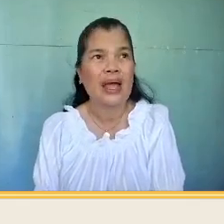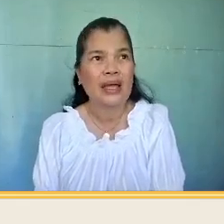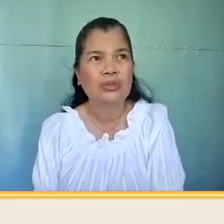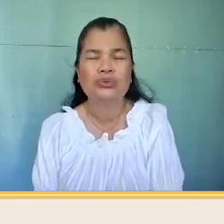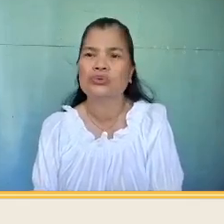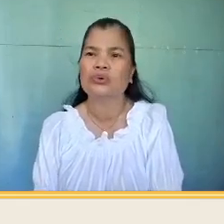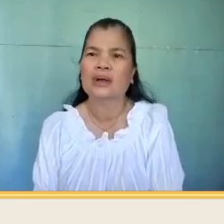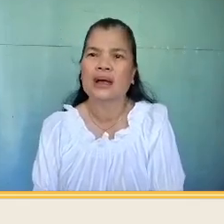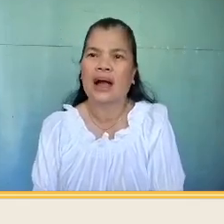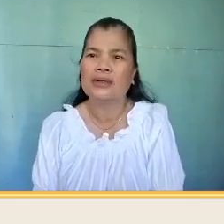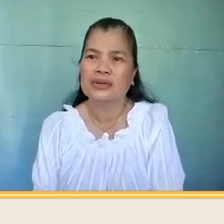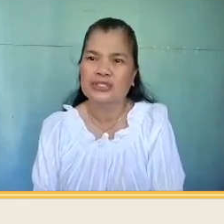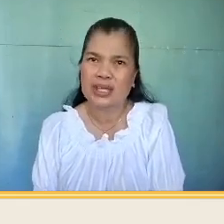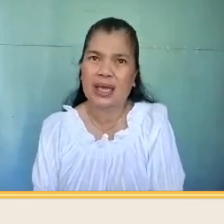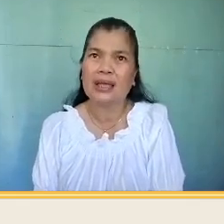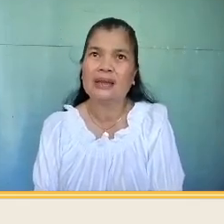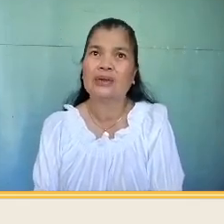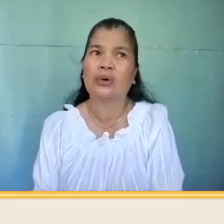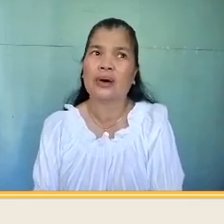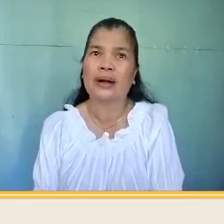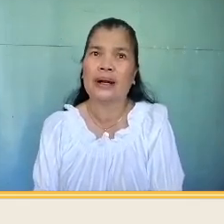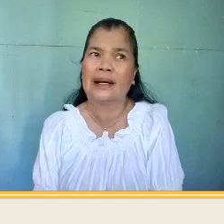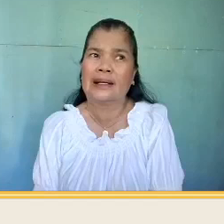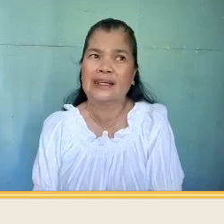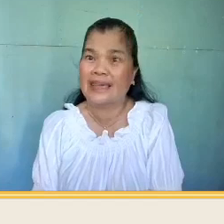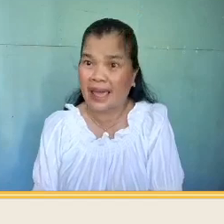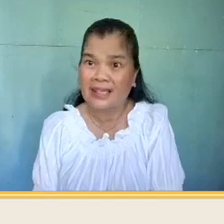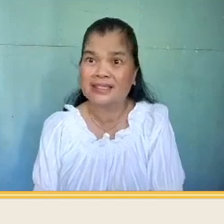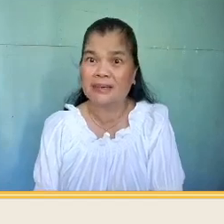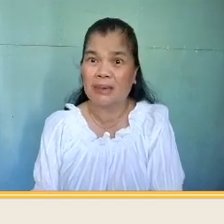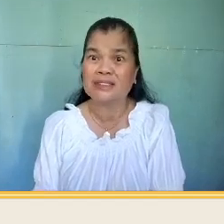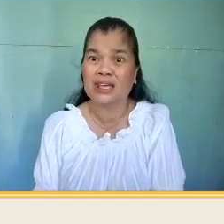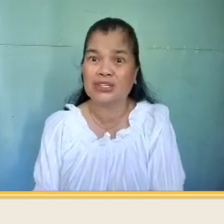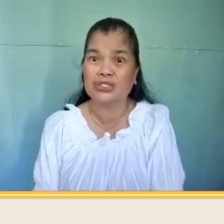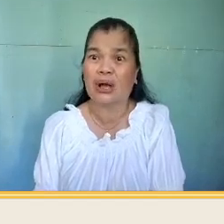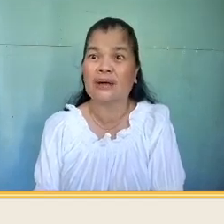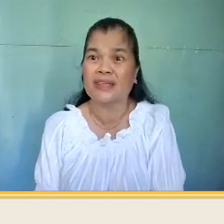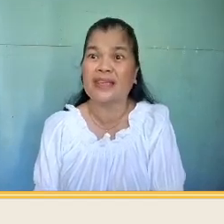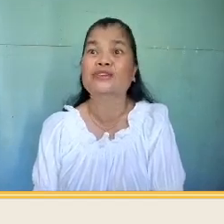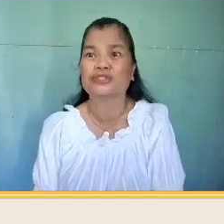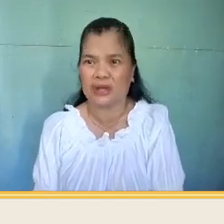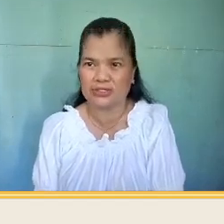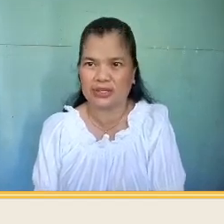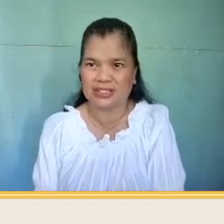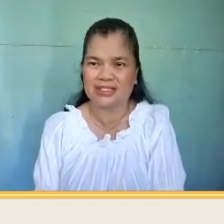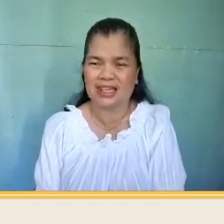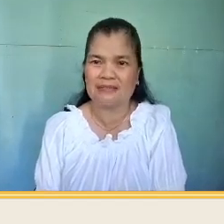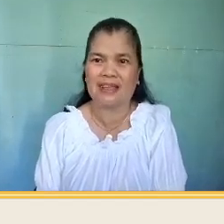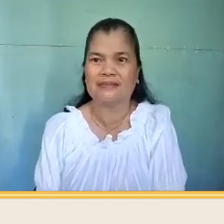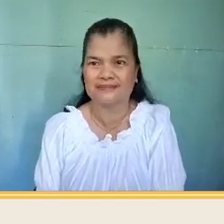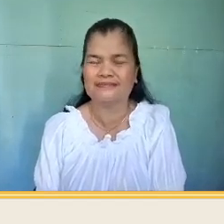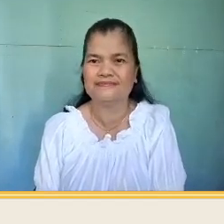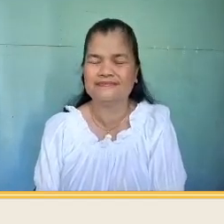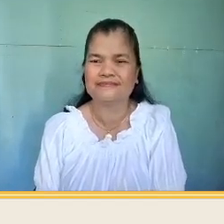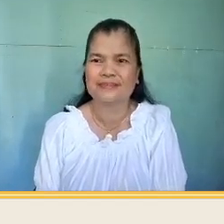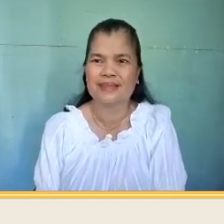to try to understand or guess the message of the illustrations